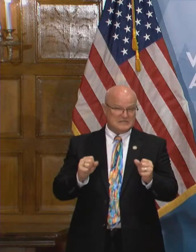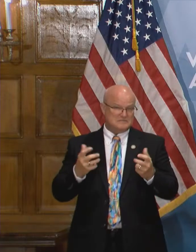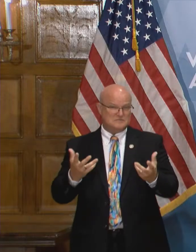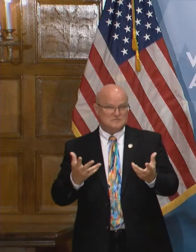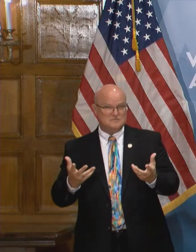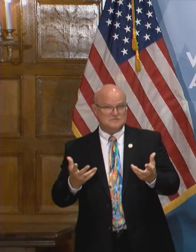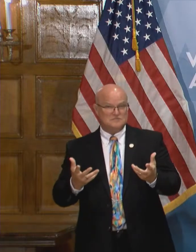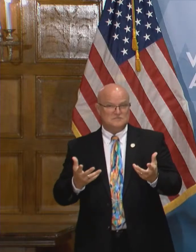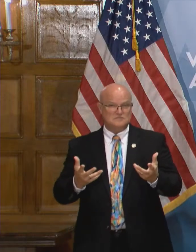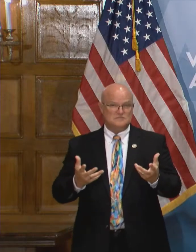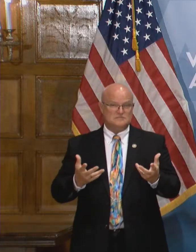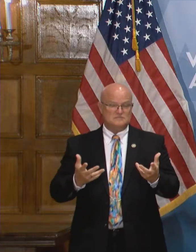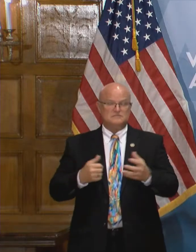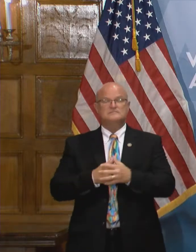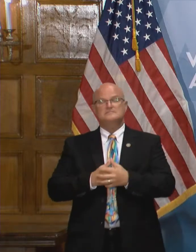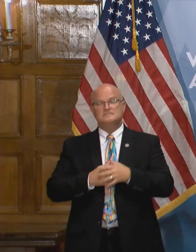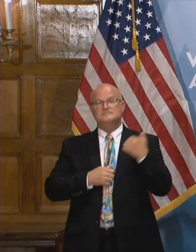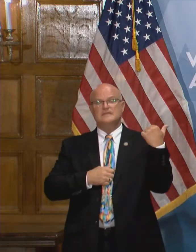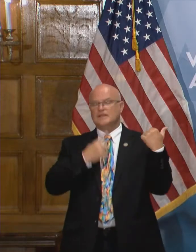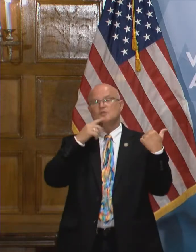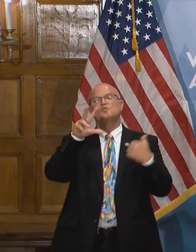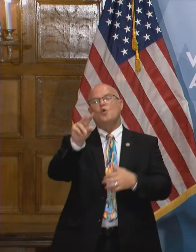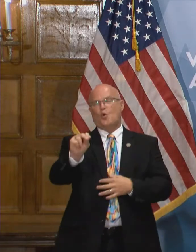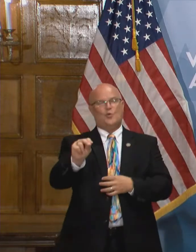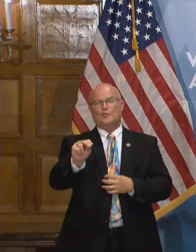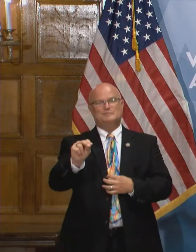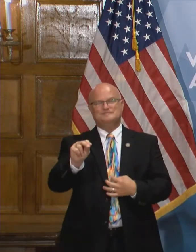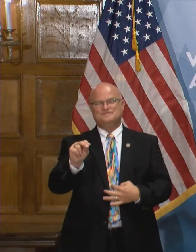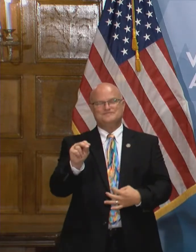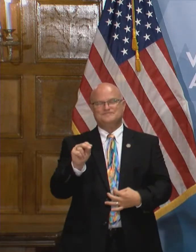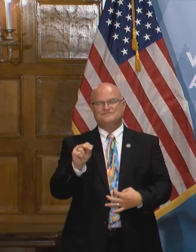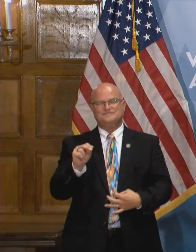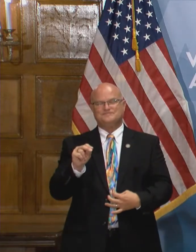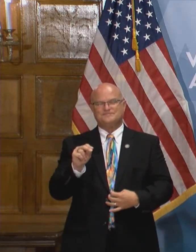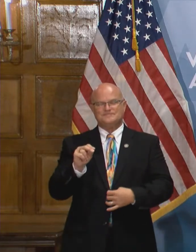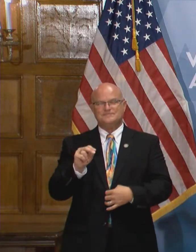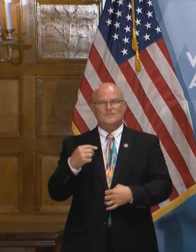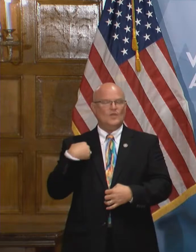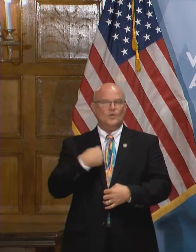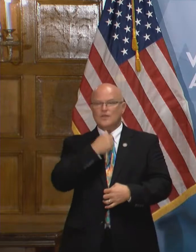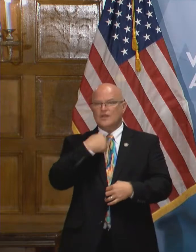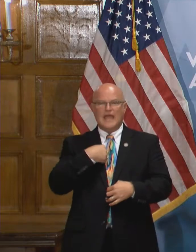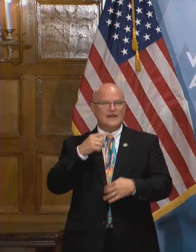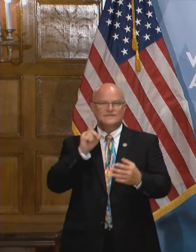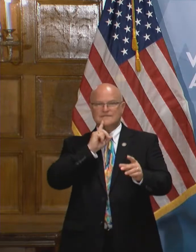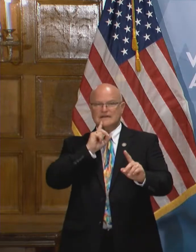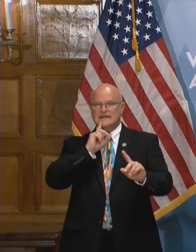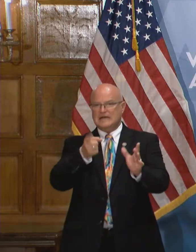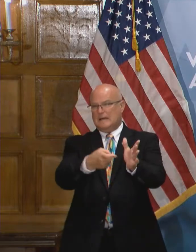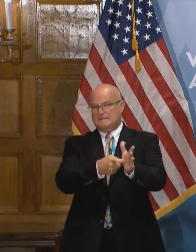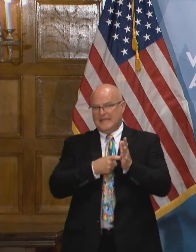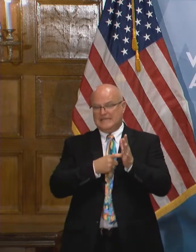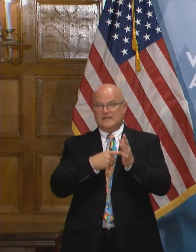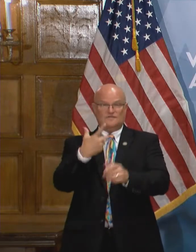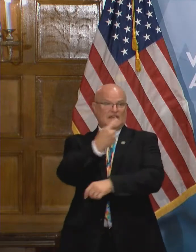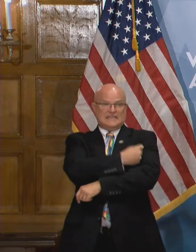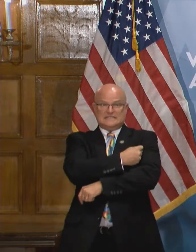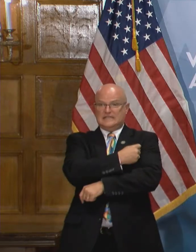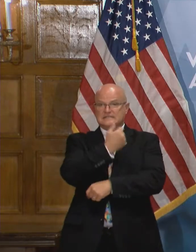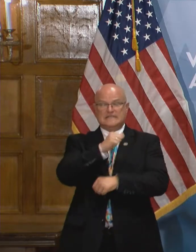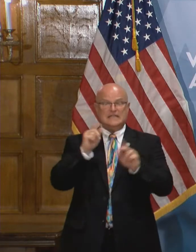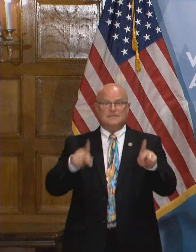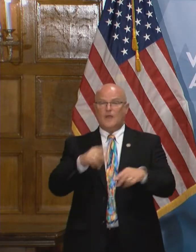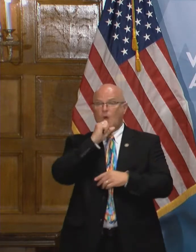a authority. And the answer is no. I mean, we don't have a mandate for vaccination for